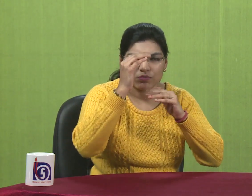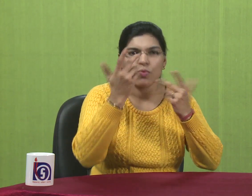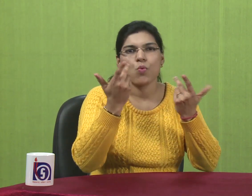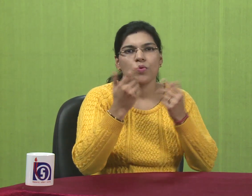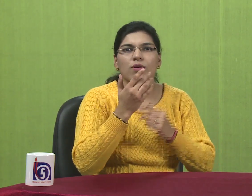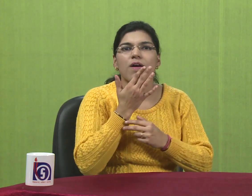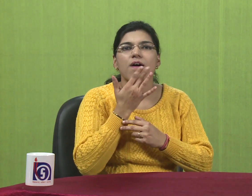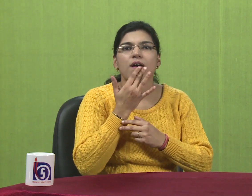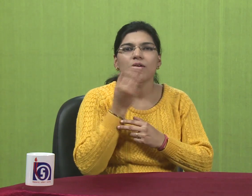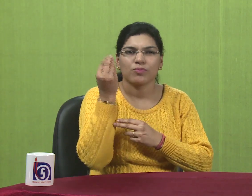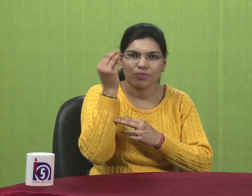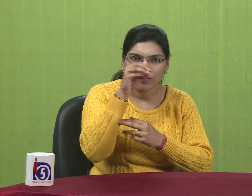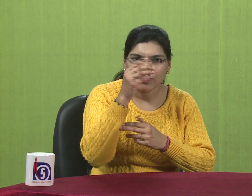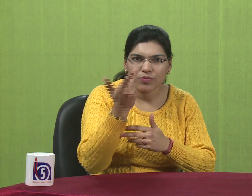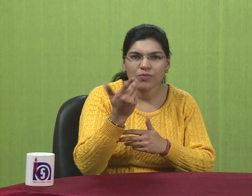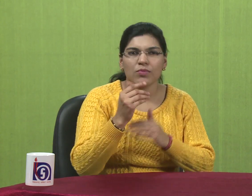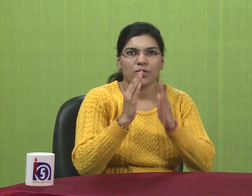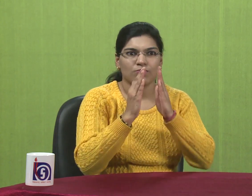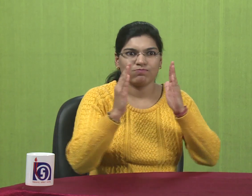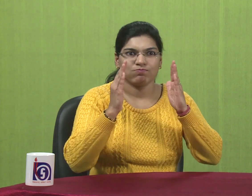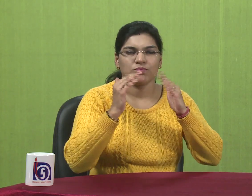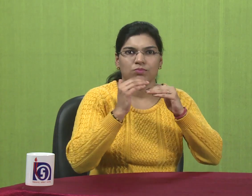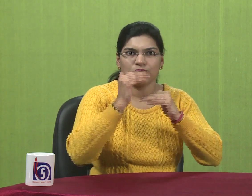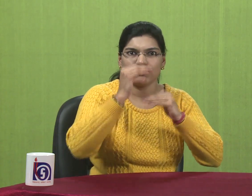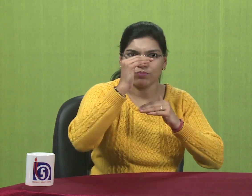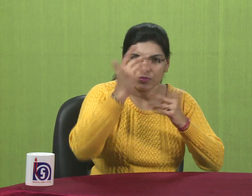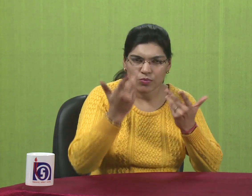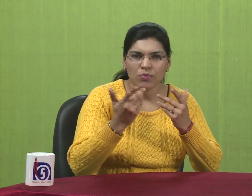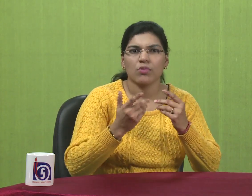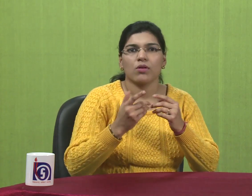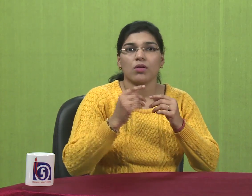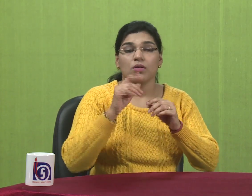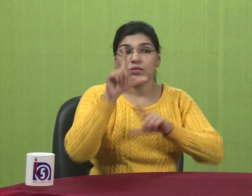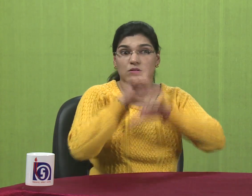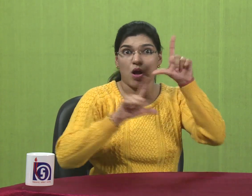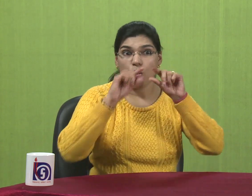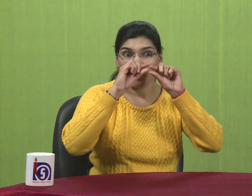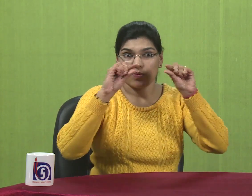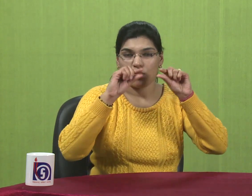it, making it bold or making it colorful,